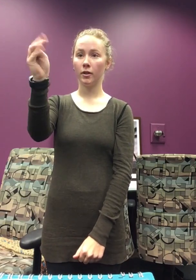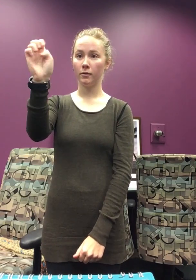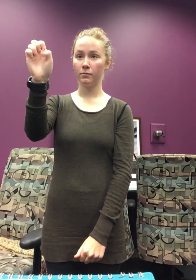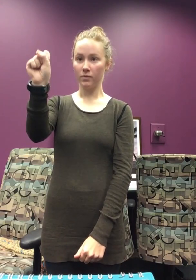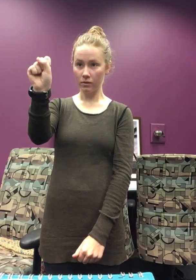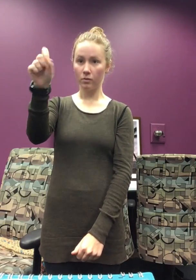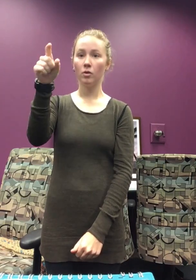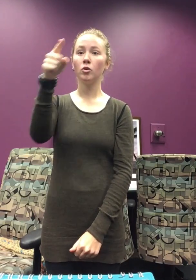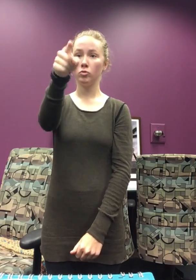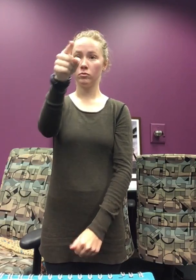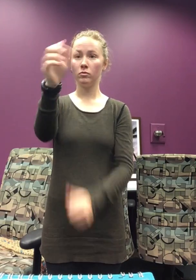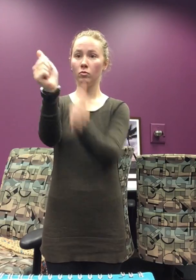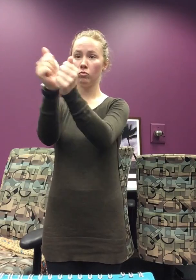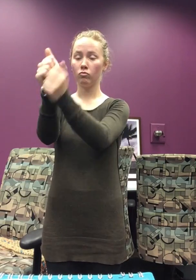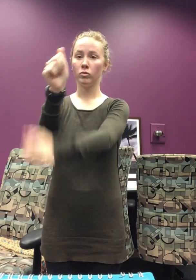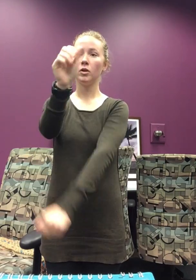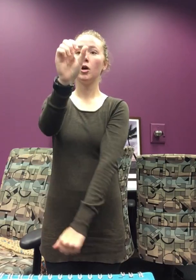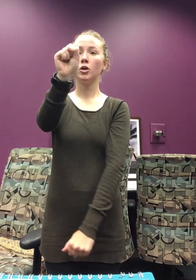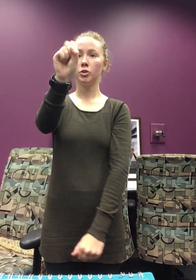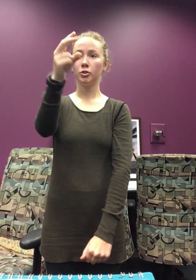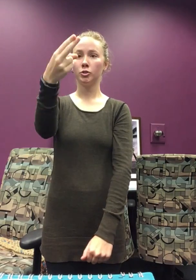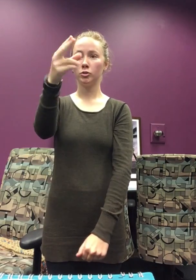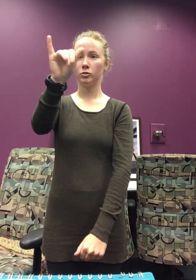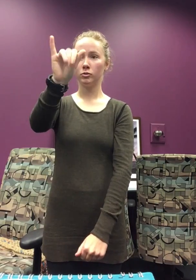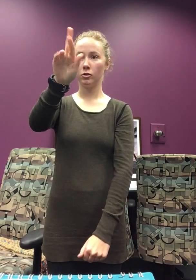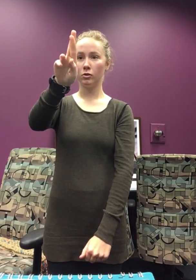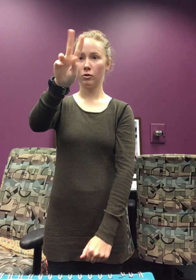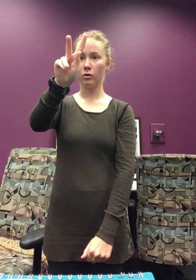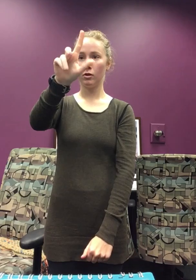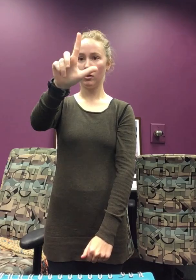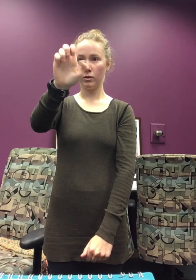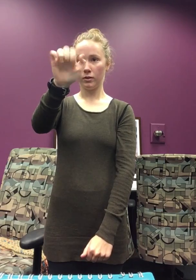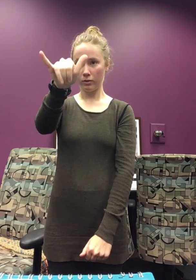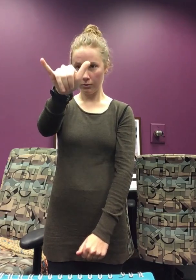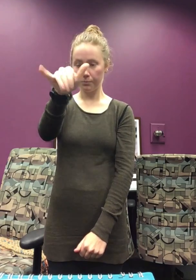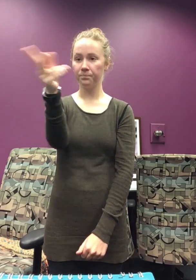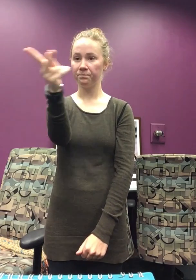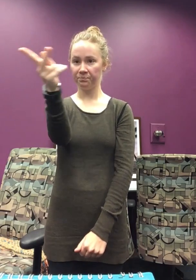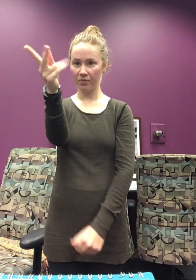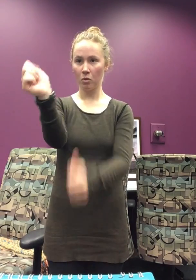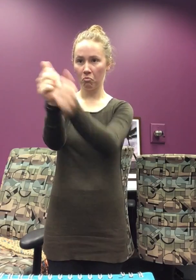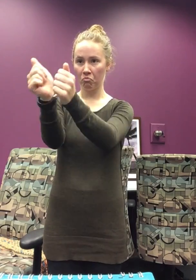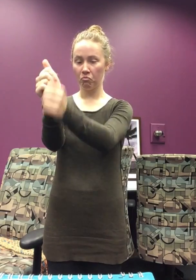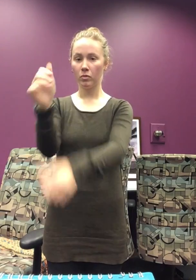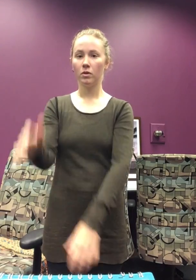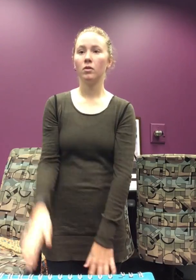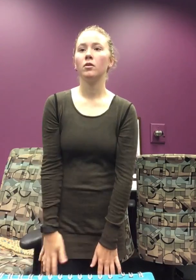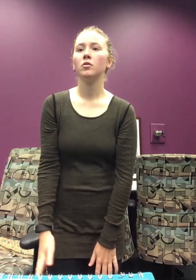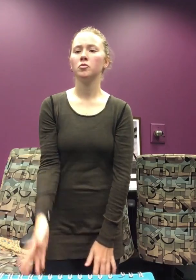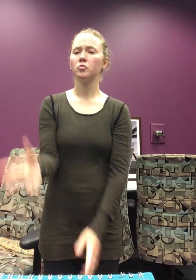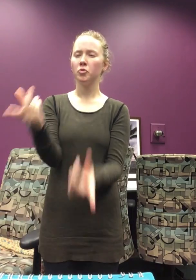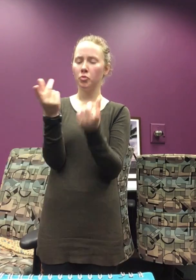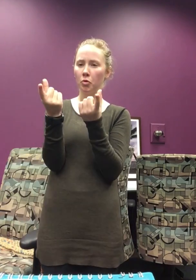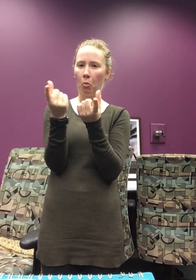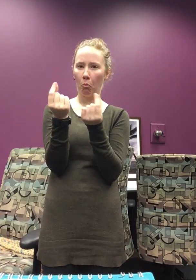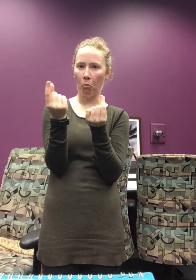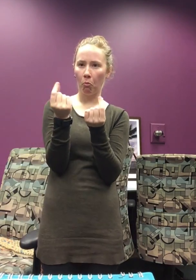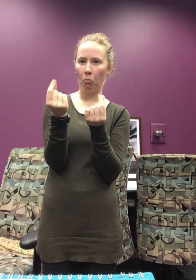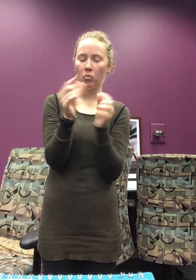will be going ahead and doing that investigation. We're going to be thinking about how we use air